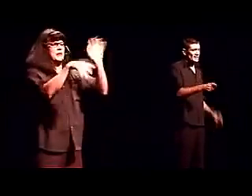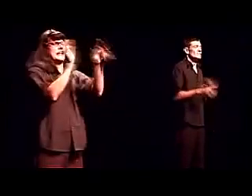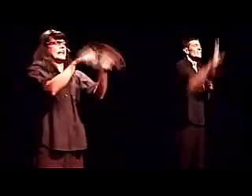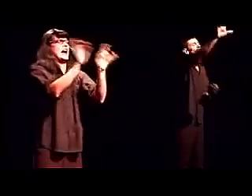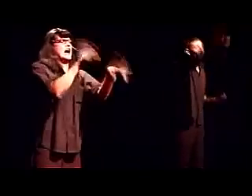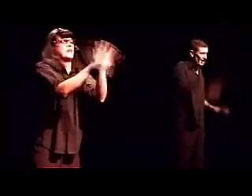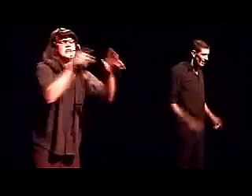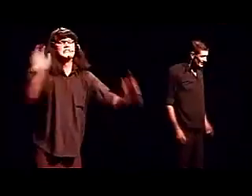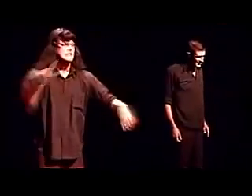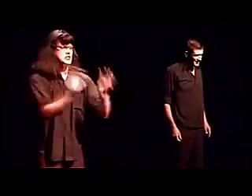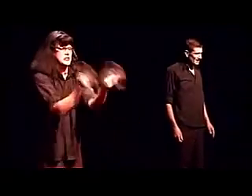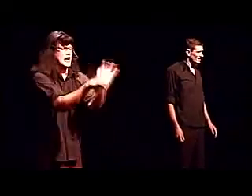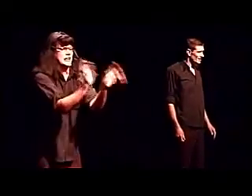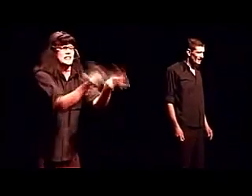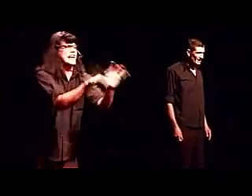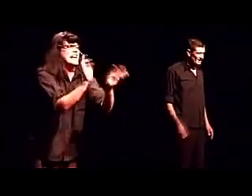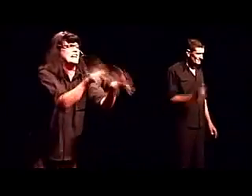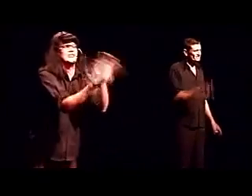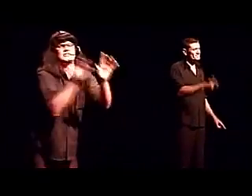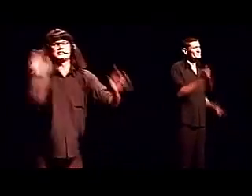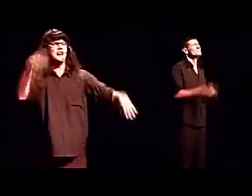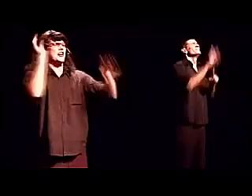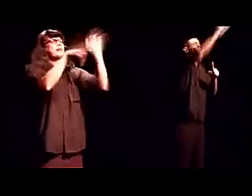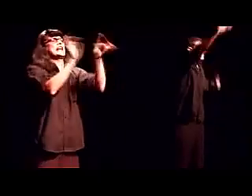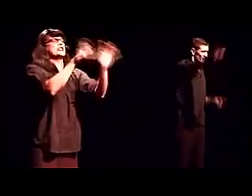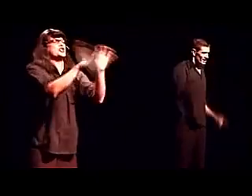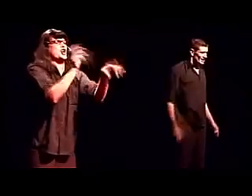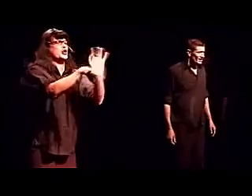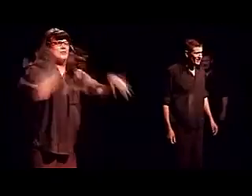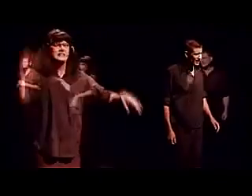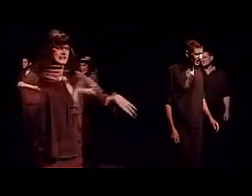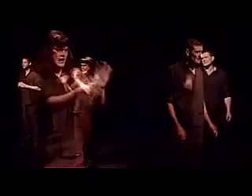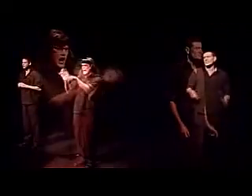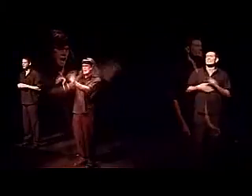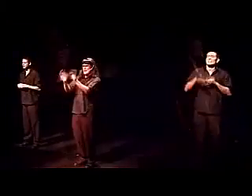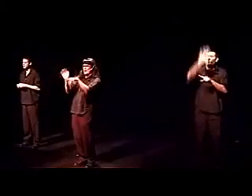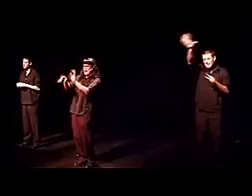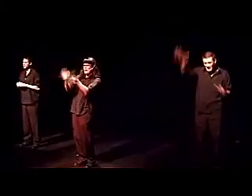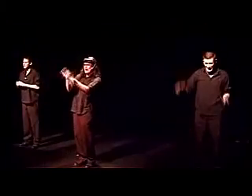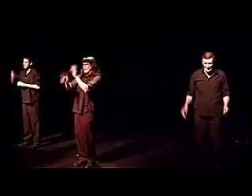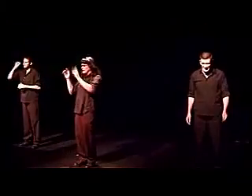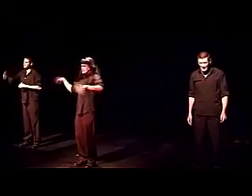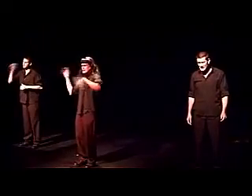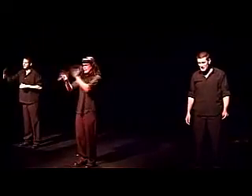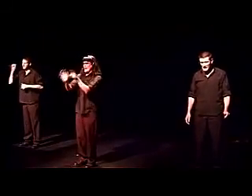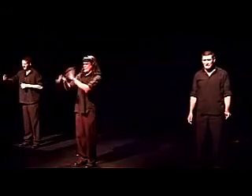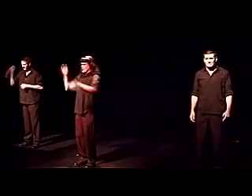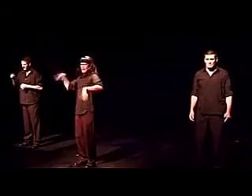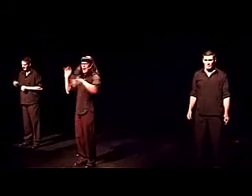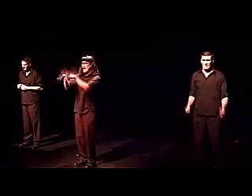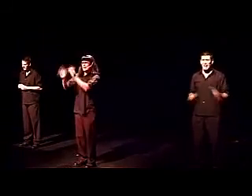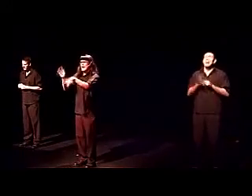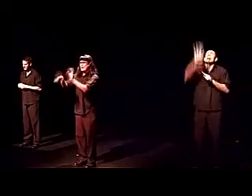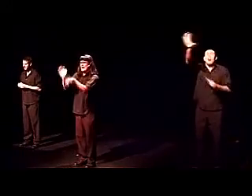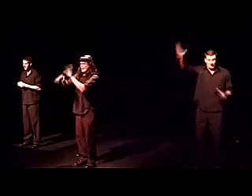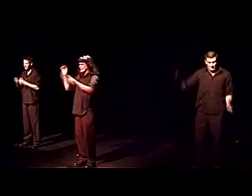I'm going to cum. Sucking it down. Oh God. I'm going to shoot. Yes. I'm cumming. Yes. I'm cumming.